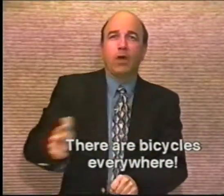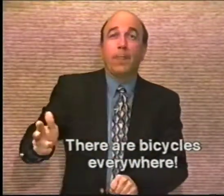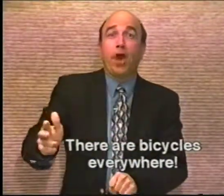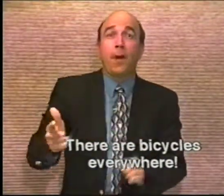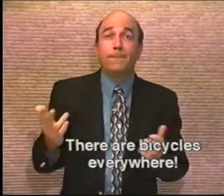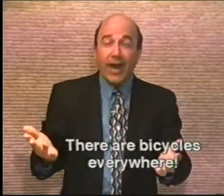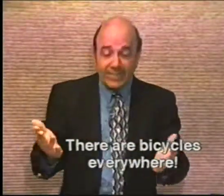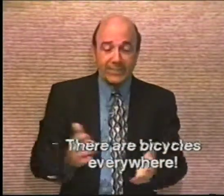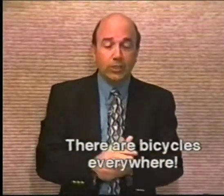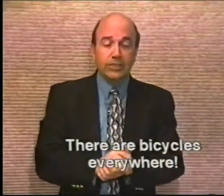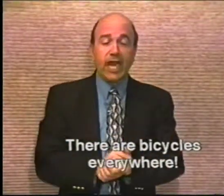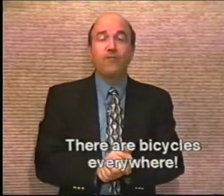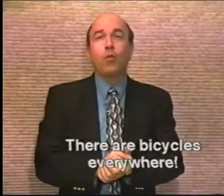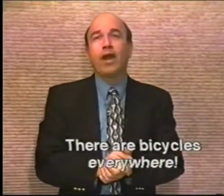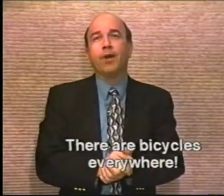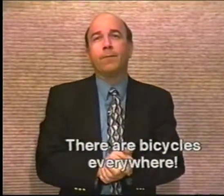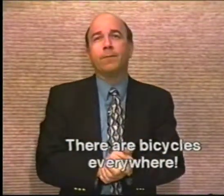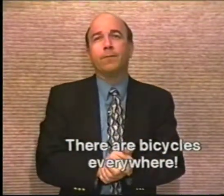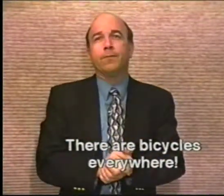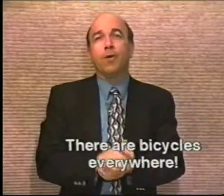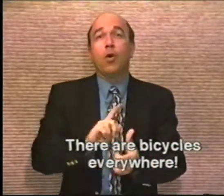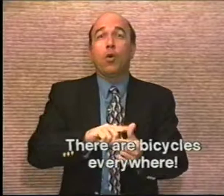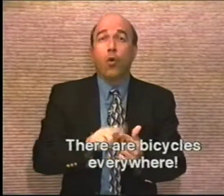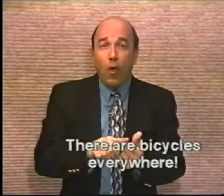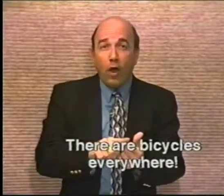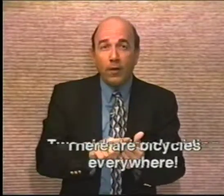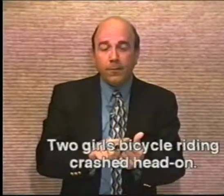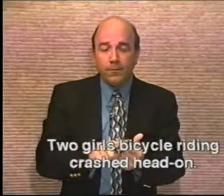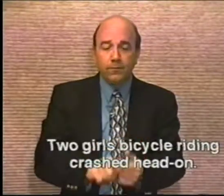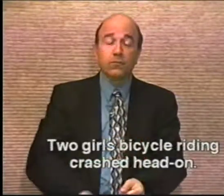there are bicycles everywhere, or